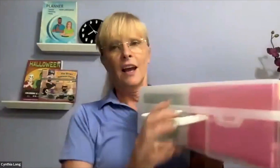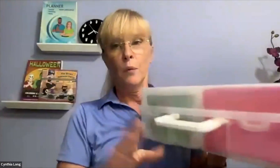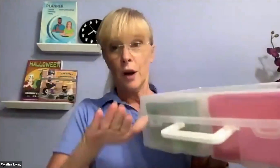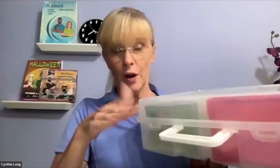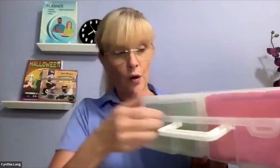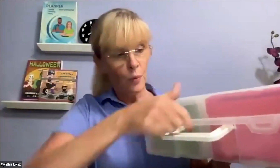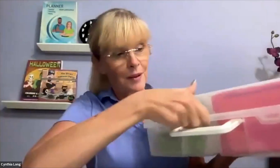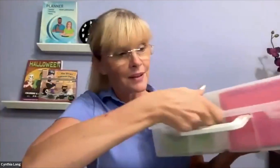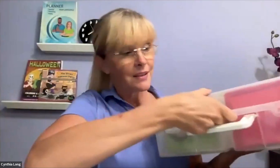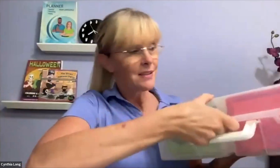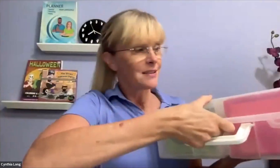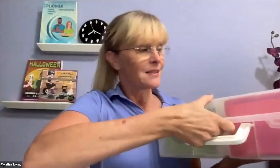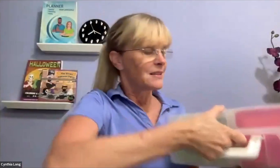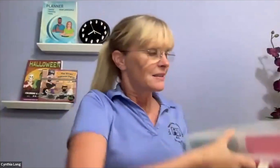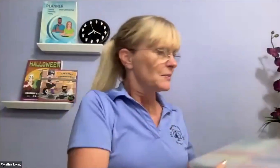and when I open this,